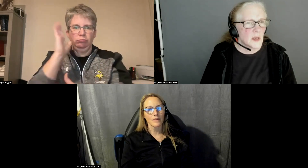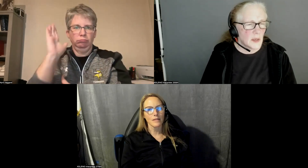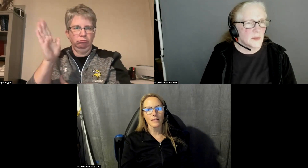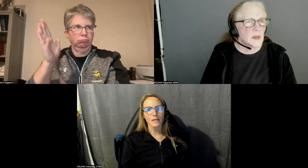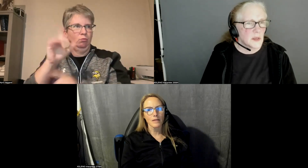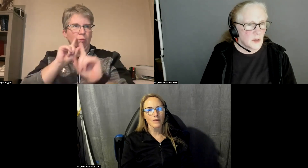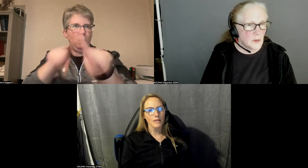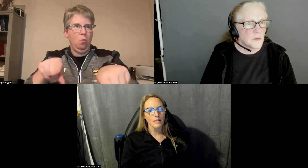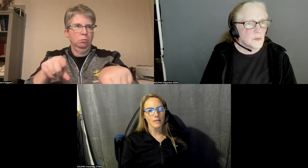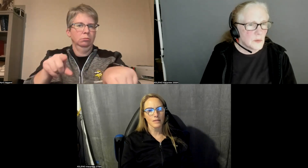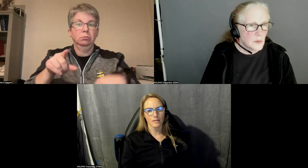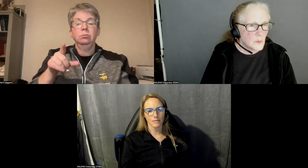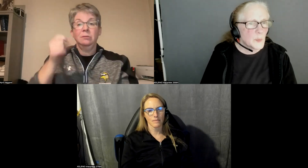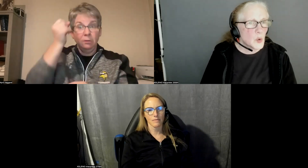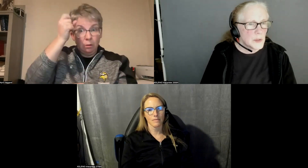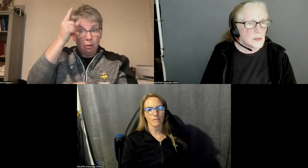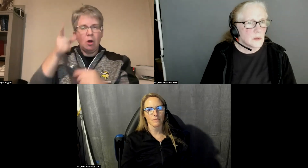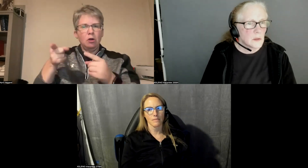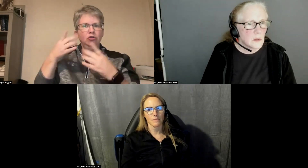is the executive report.